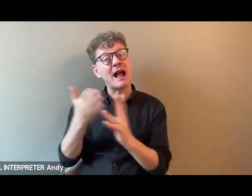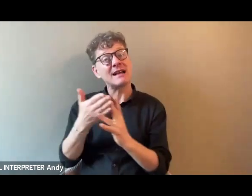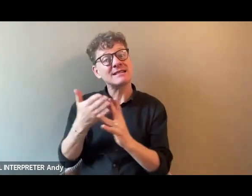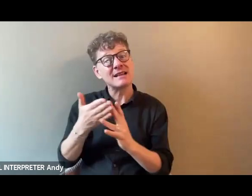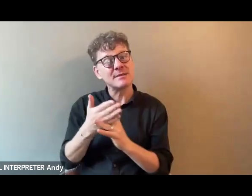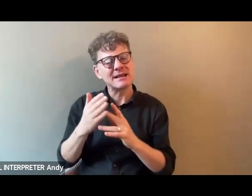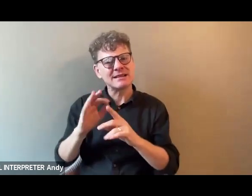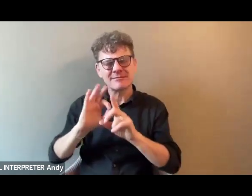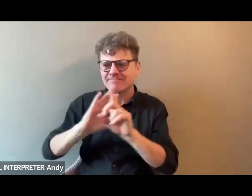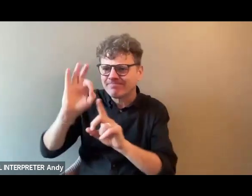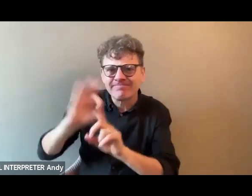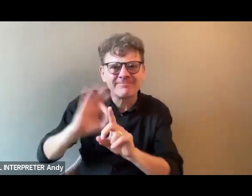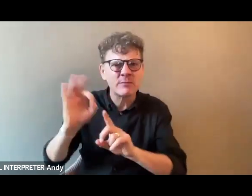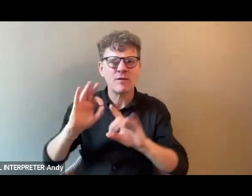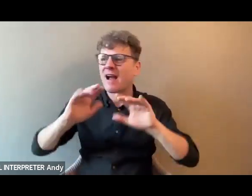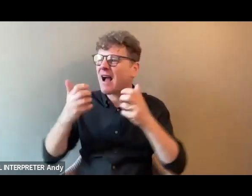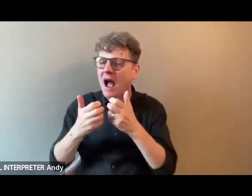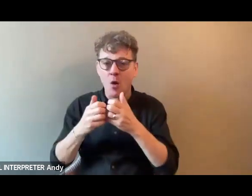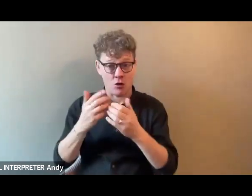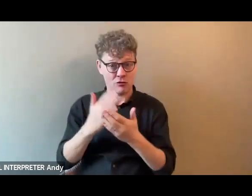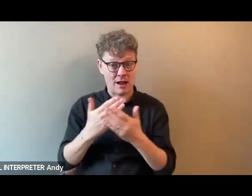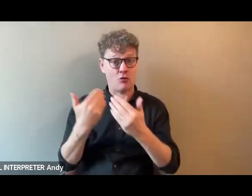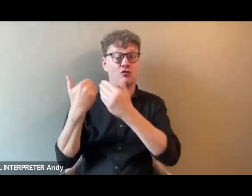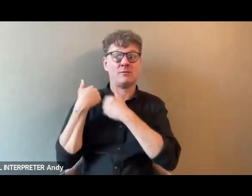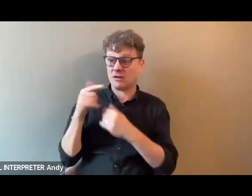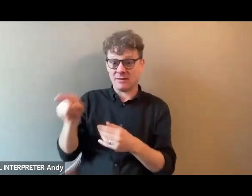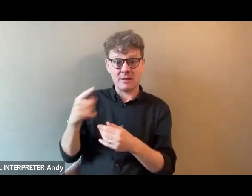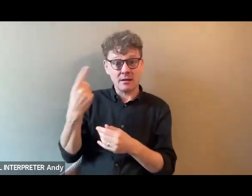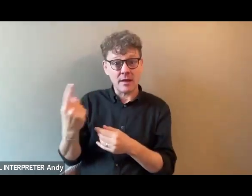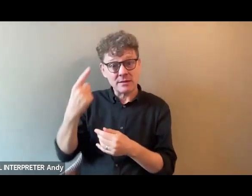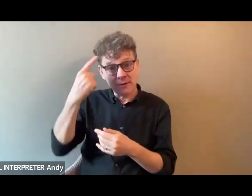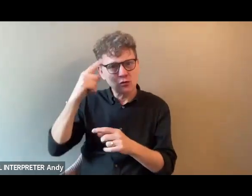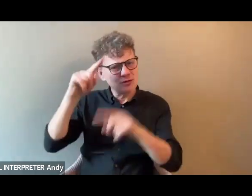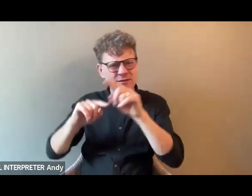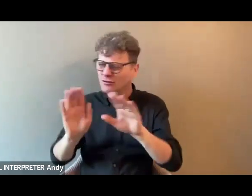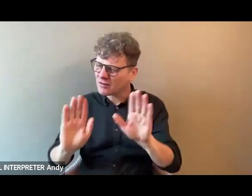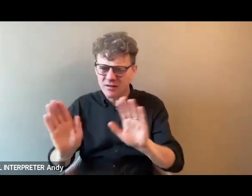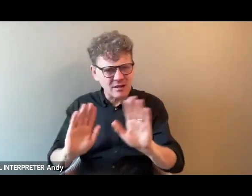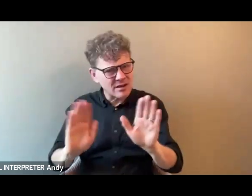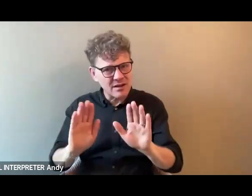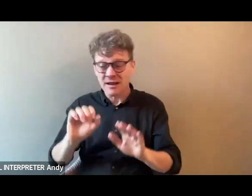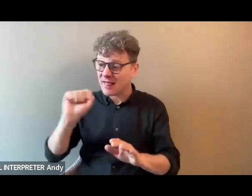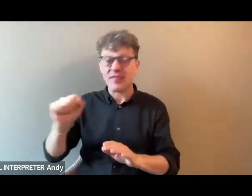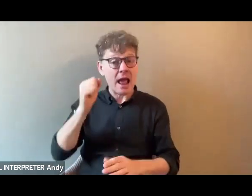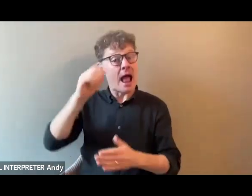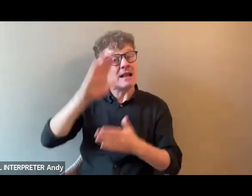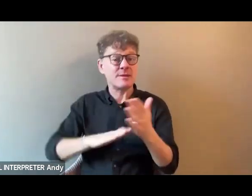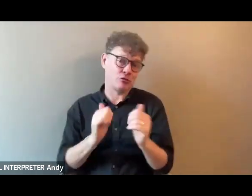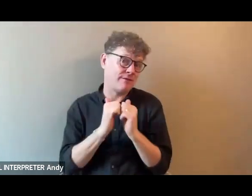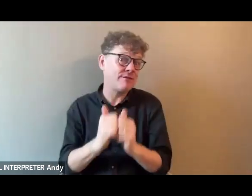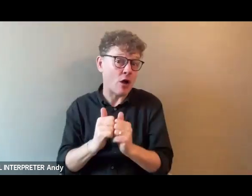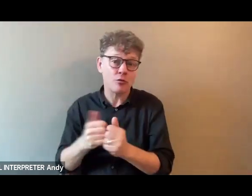all fall on neurodivergent people. It's vital to recognise and value the knowledge that comes from lived experience and to support